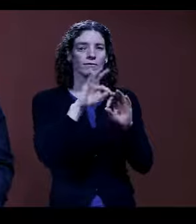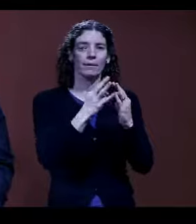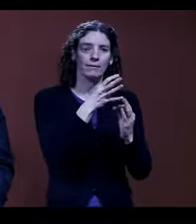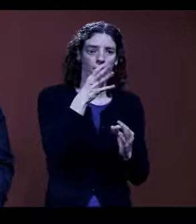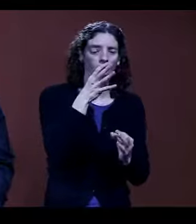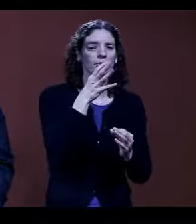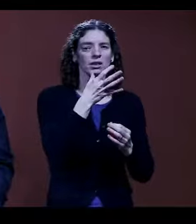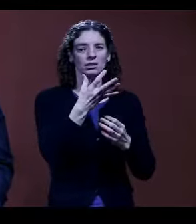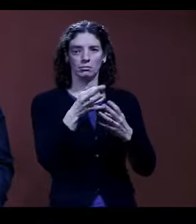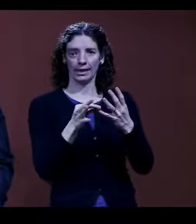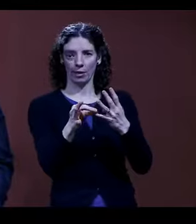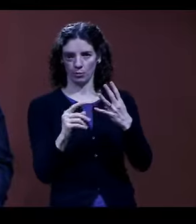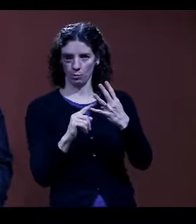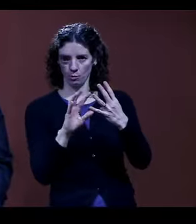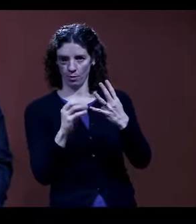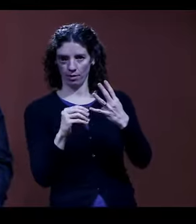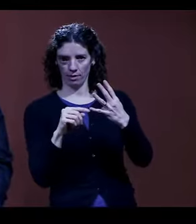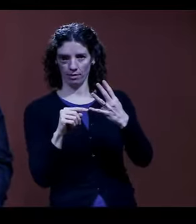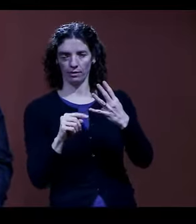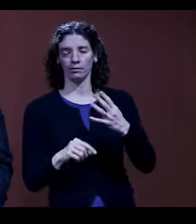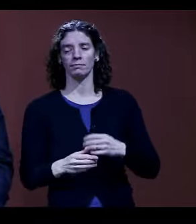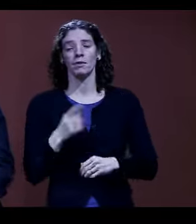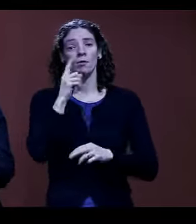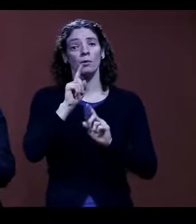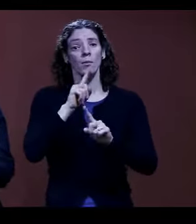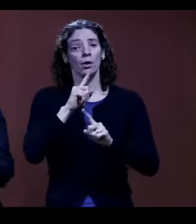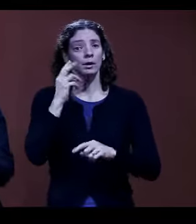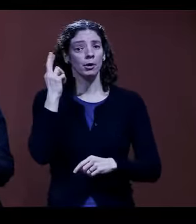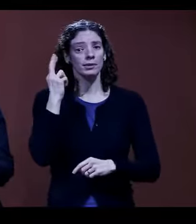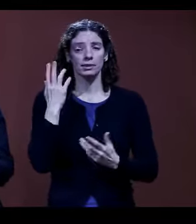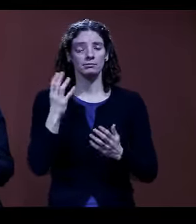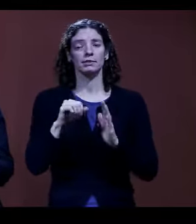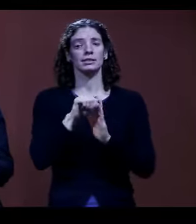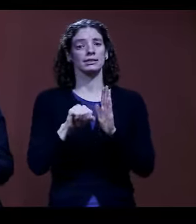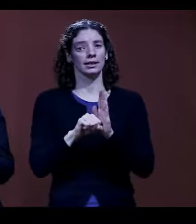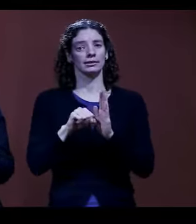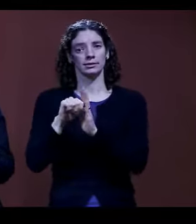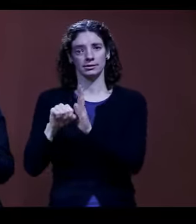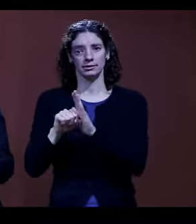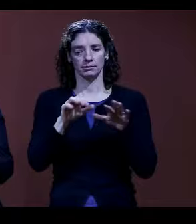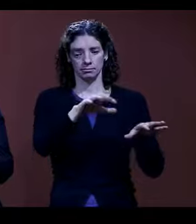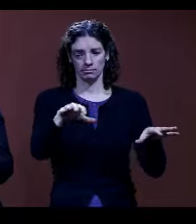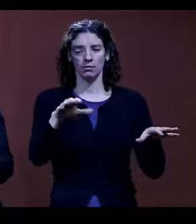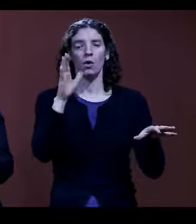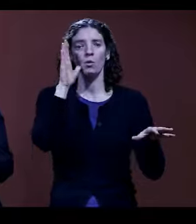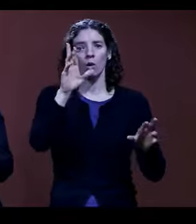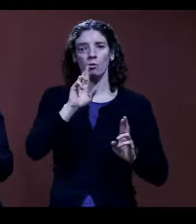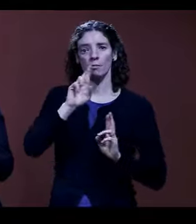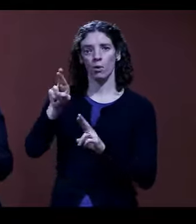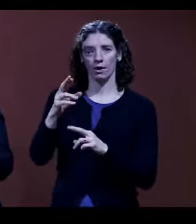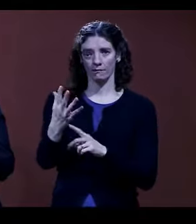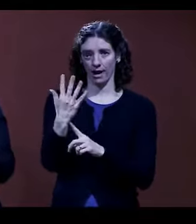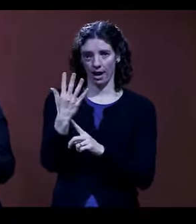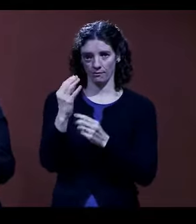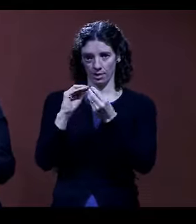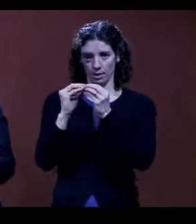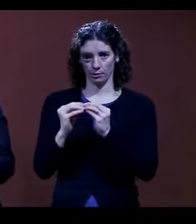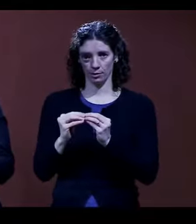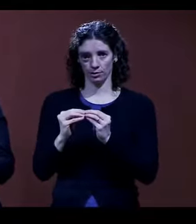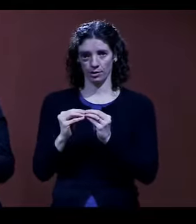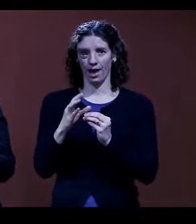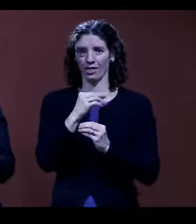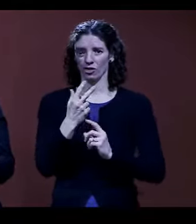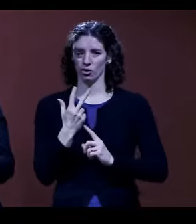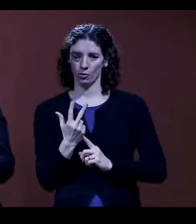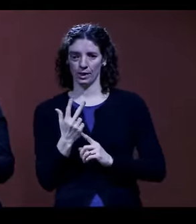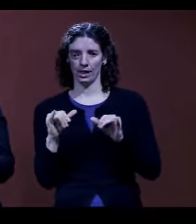farms. So for reporting purposes, states will report 5 numbers and then 3